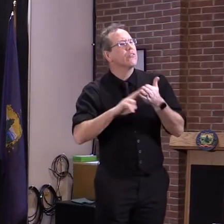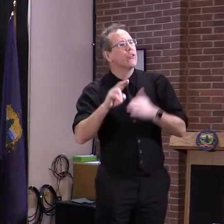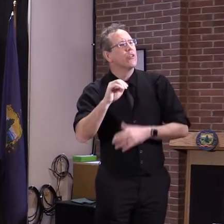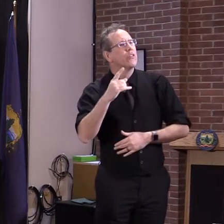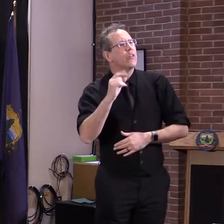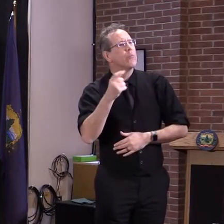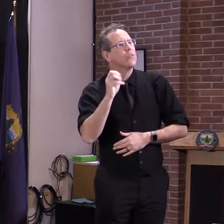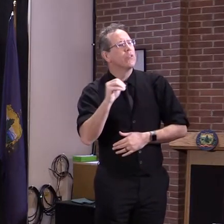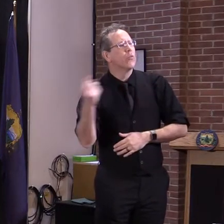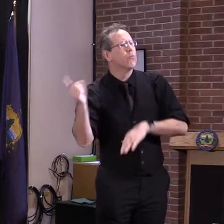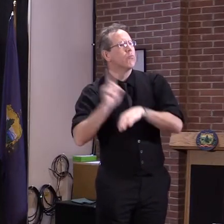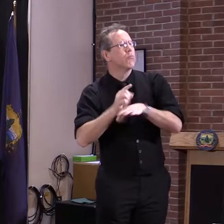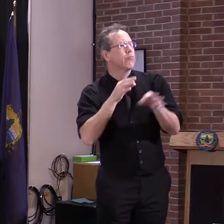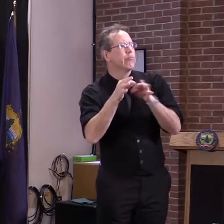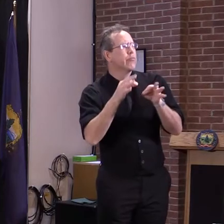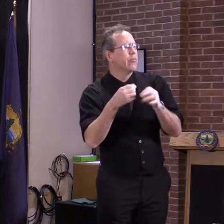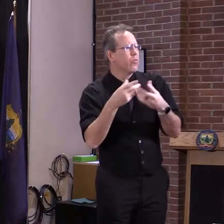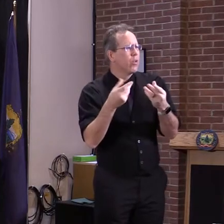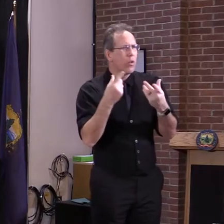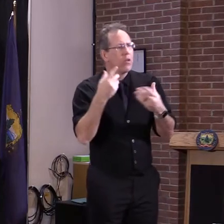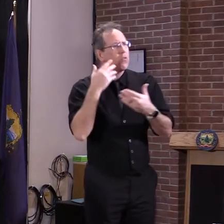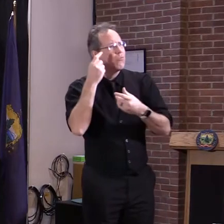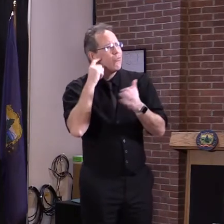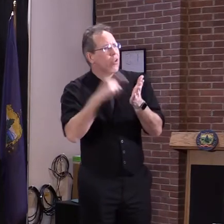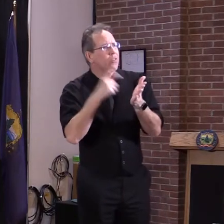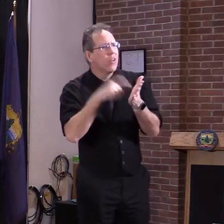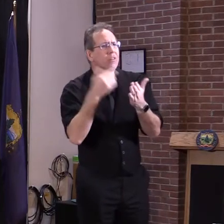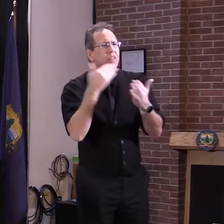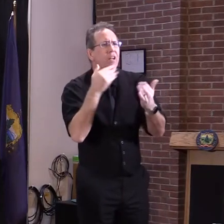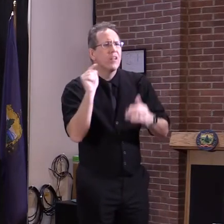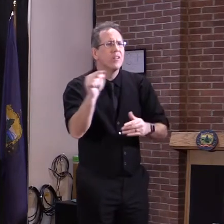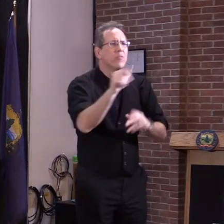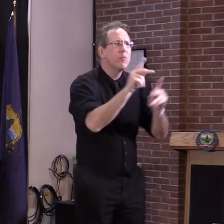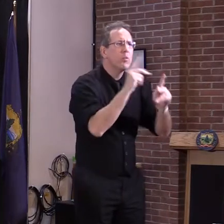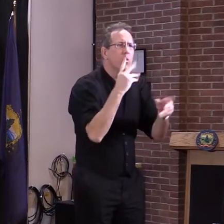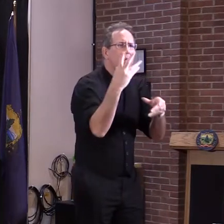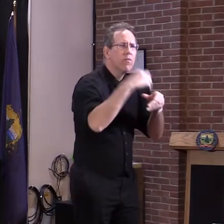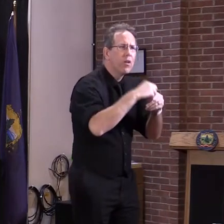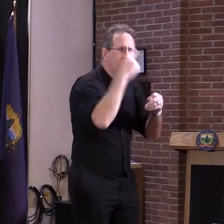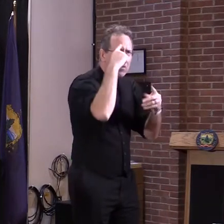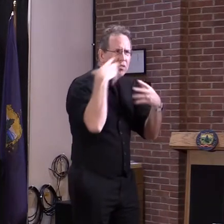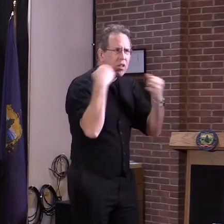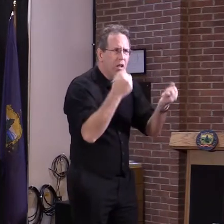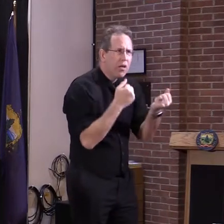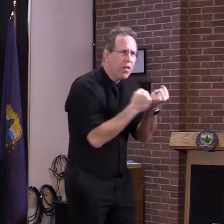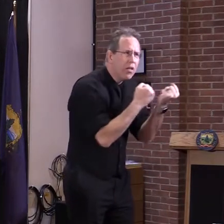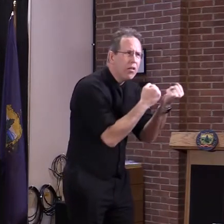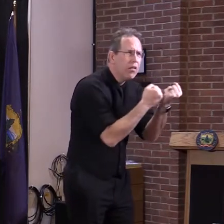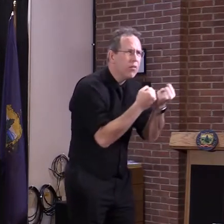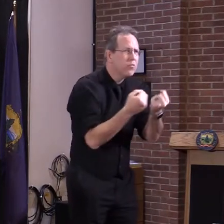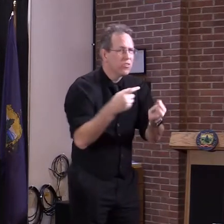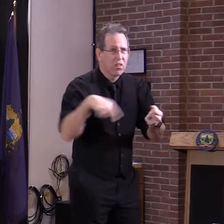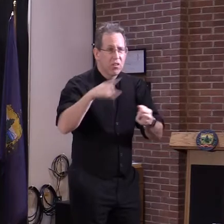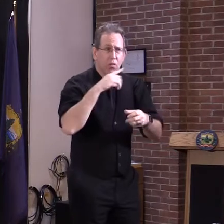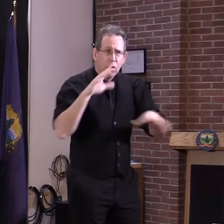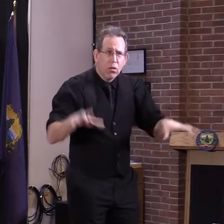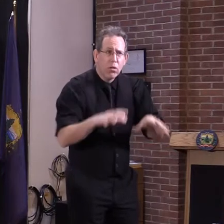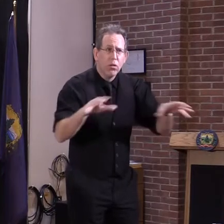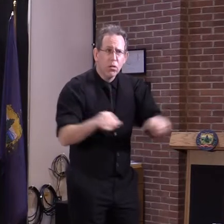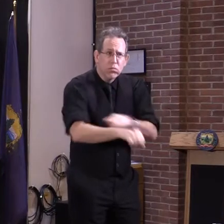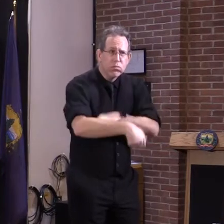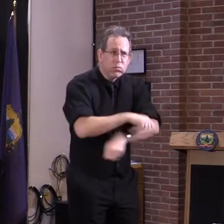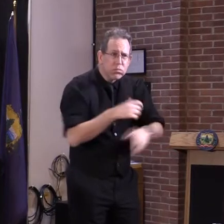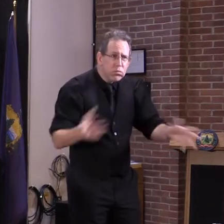worked so hard over the last 2 years. We've seen these frontline workers step up in extremely tough conditions for